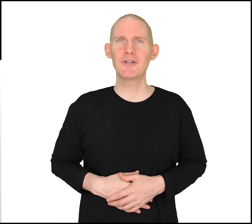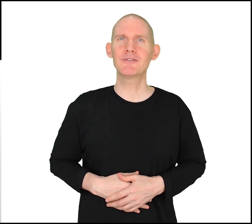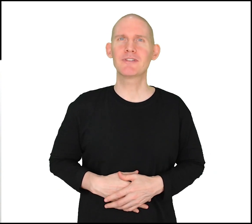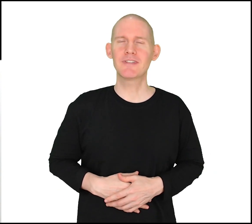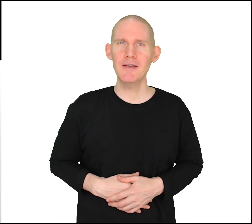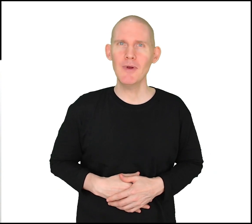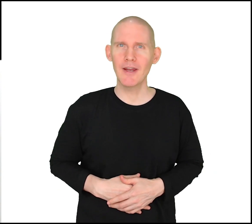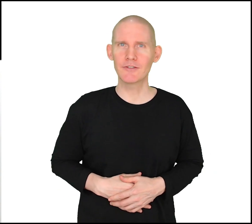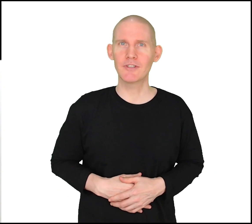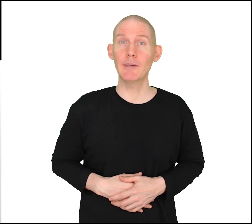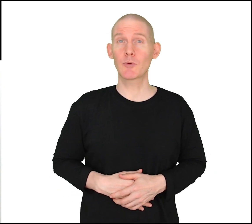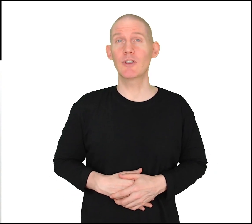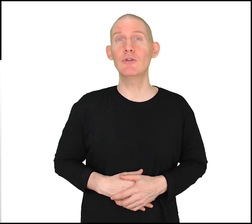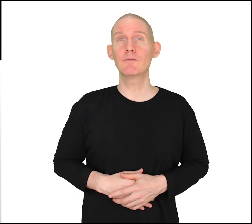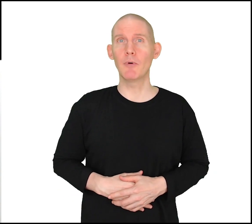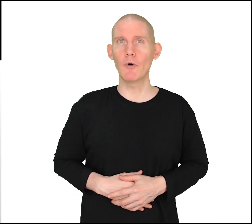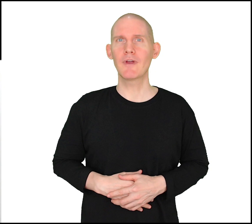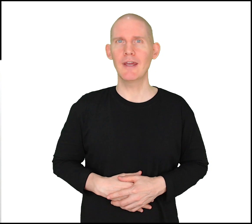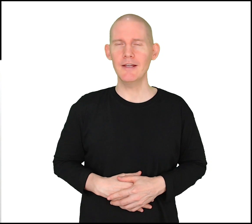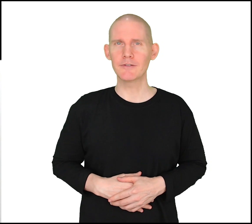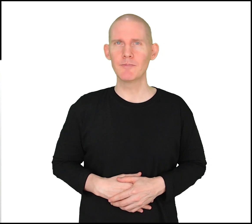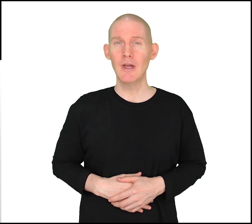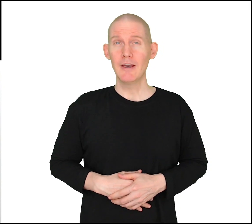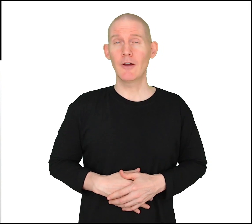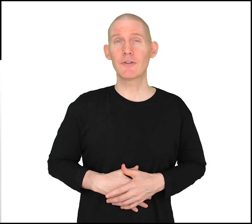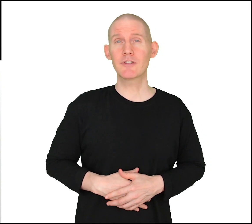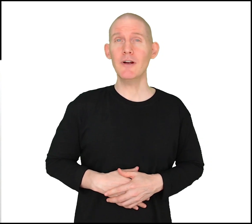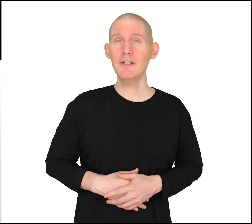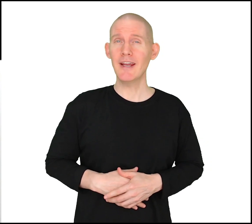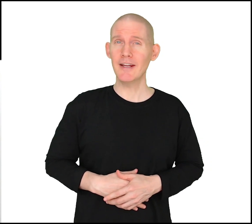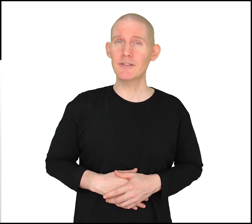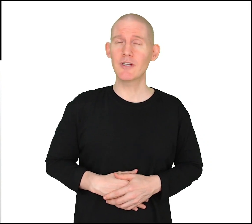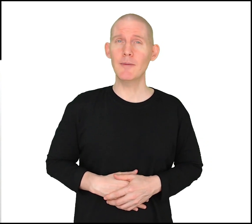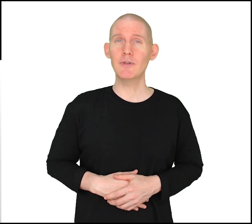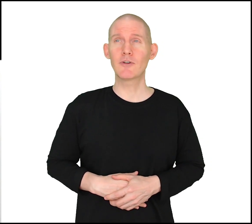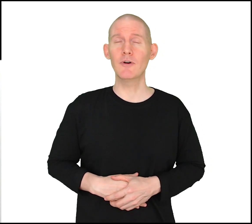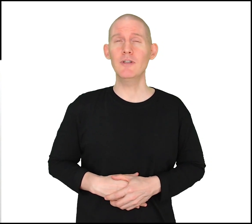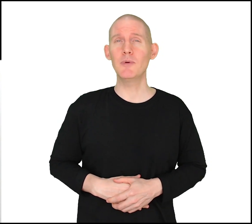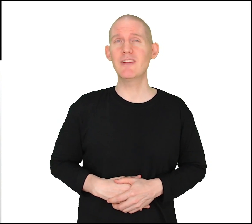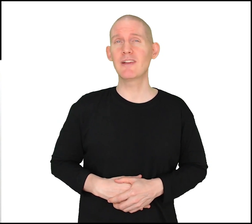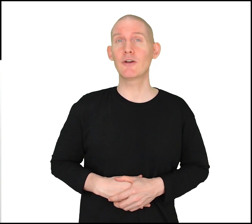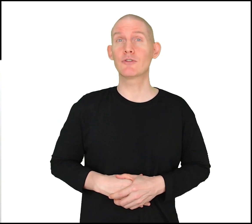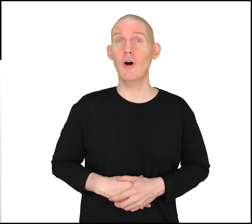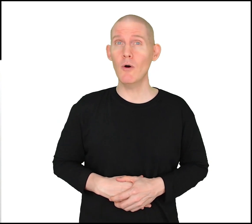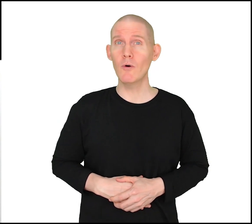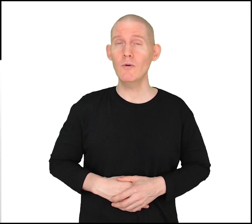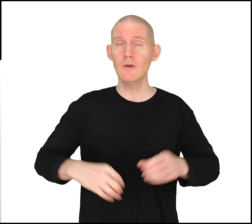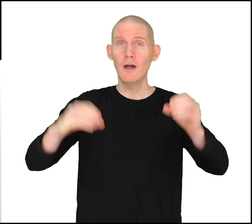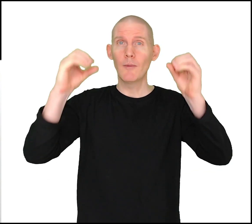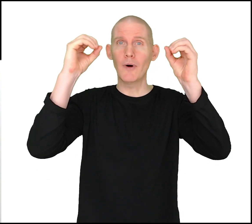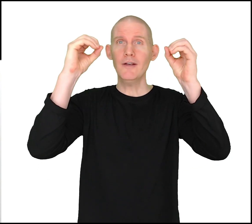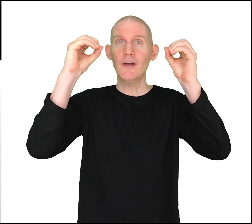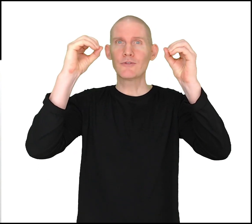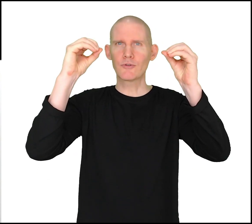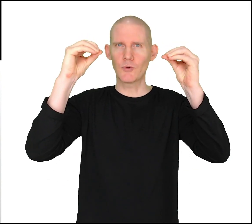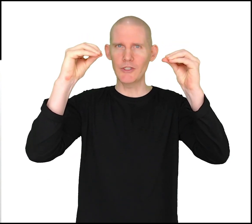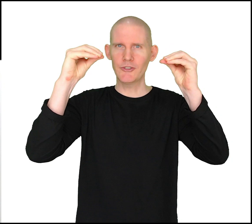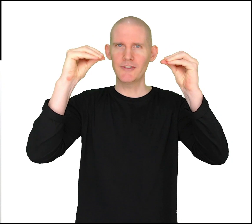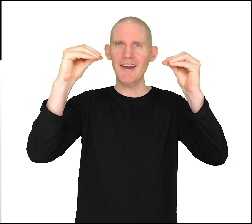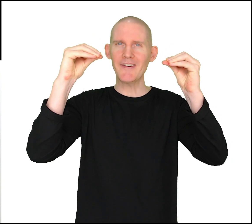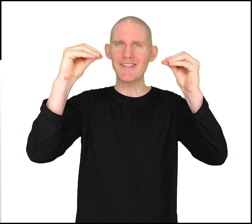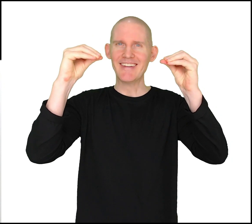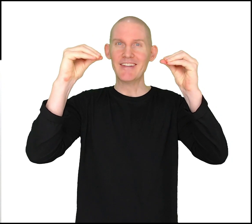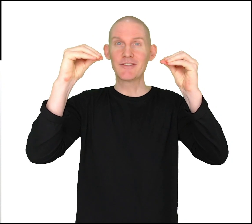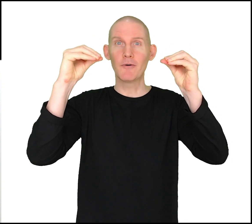Okay, we're going to use the same hand shape, so we're going to use both hands. Now the starting hand shape is going to be the letters O, but